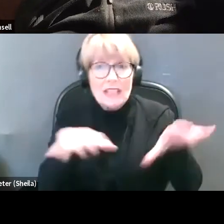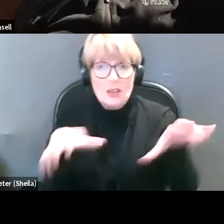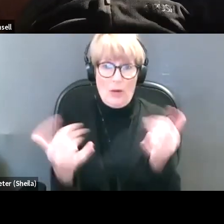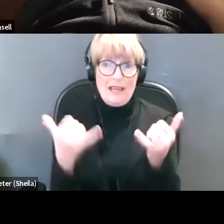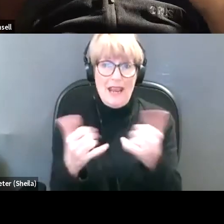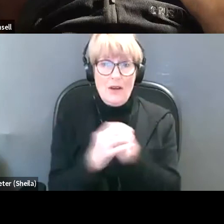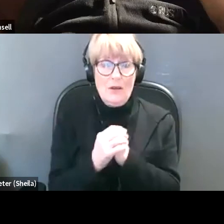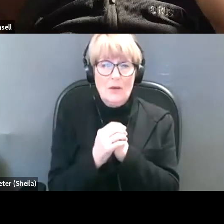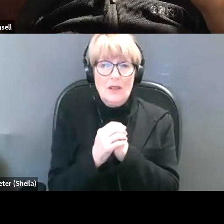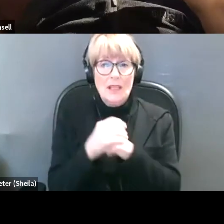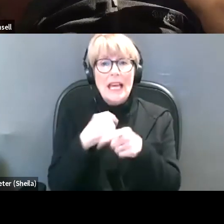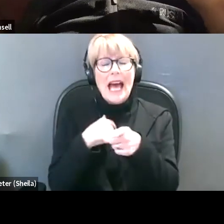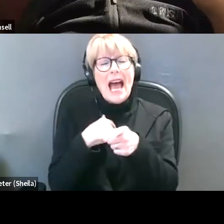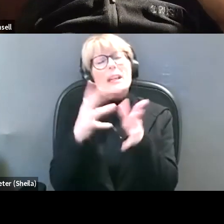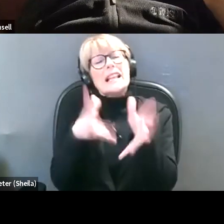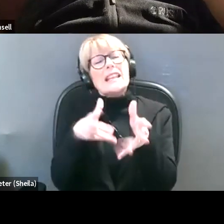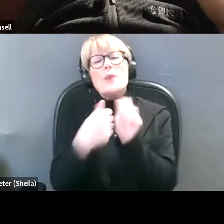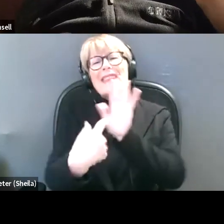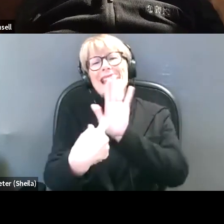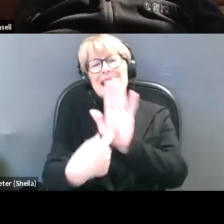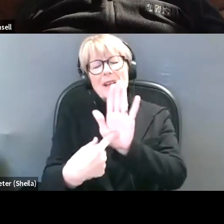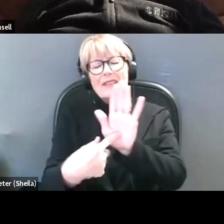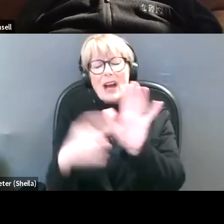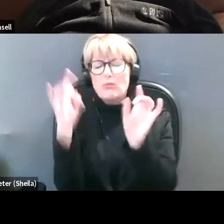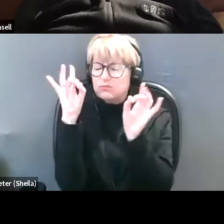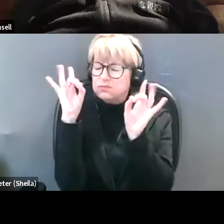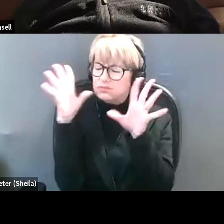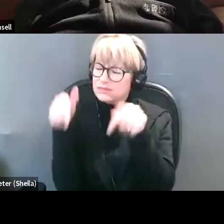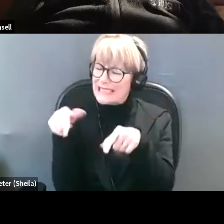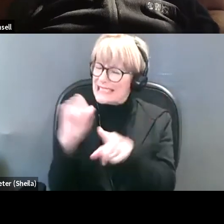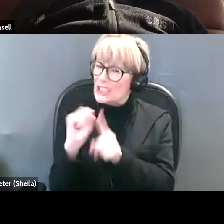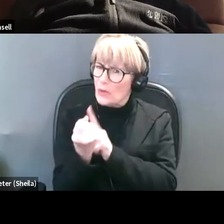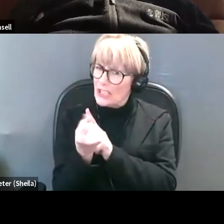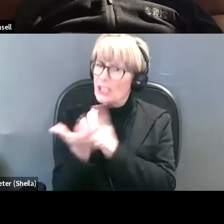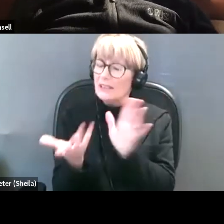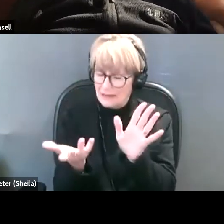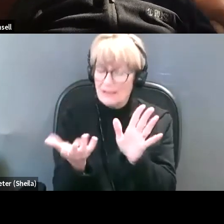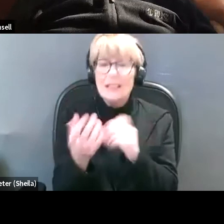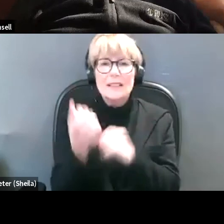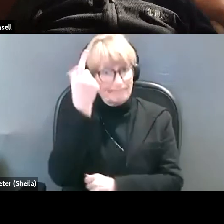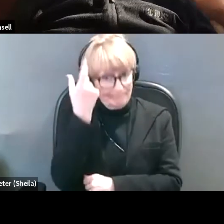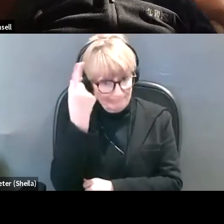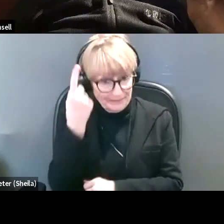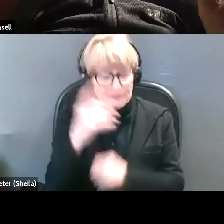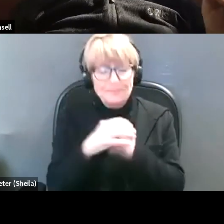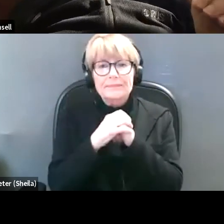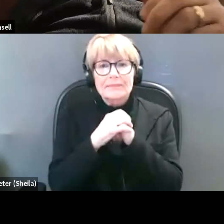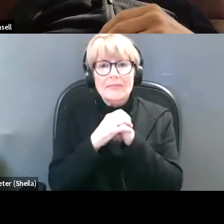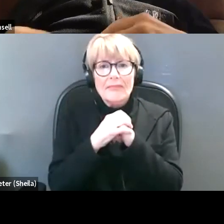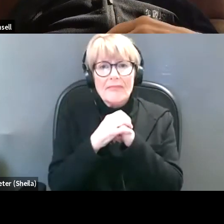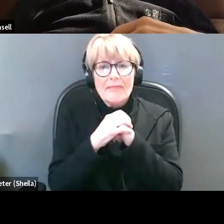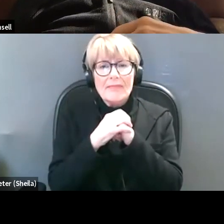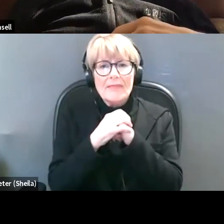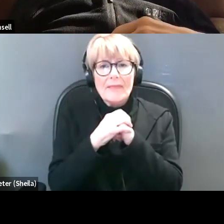want to leave you just with an example of how heinous this is. So it turns out, and first of all,